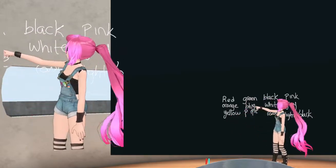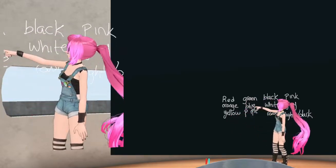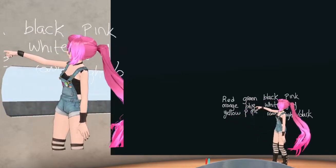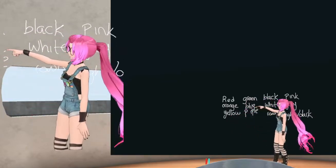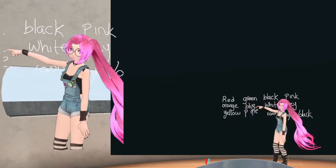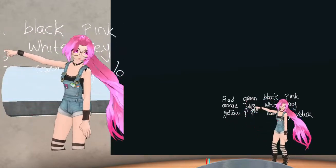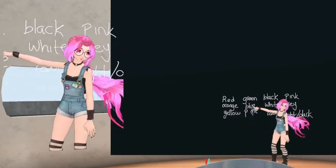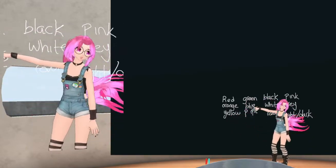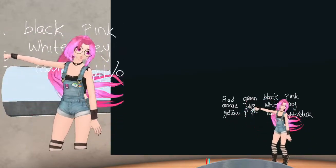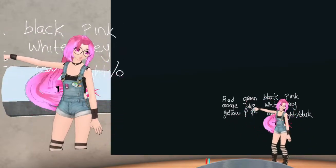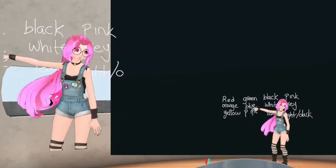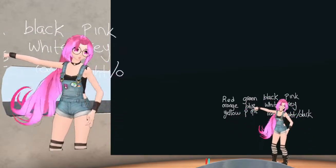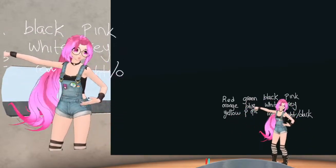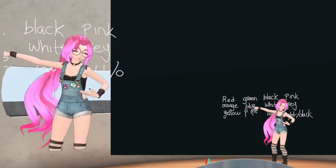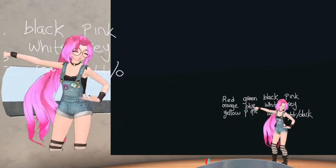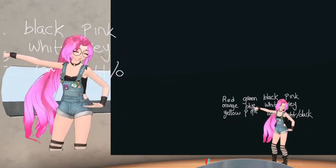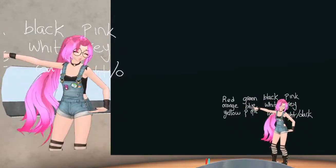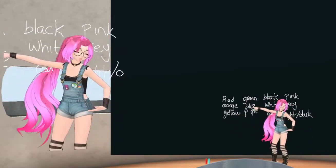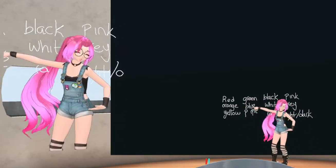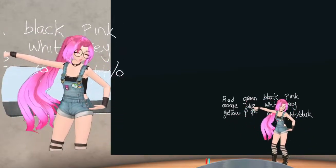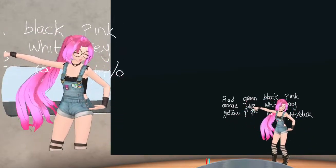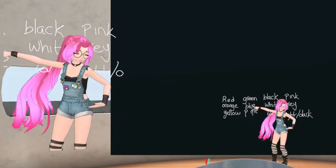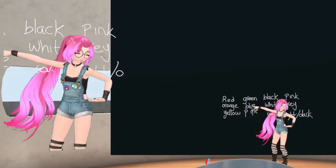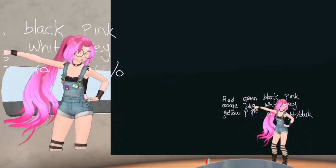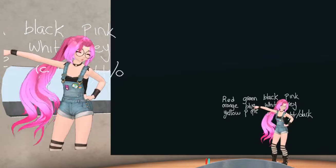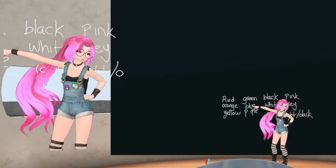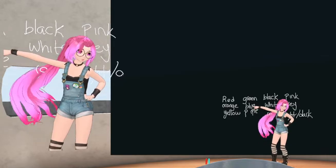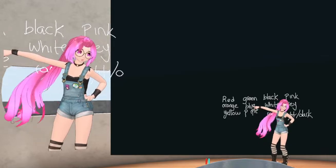sign blue, like my overalls?